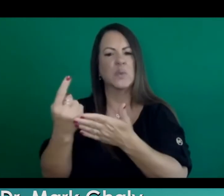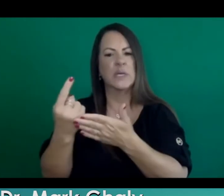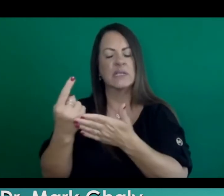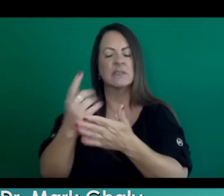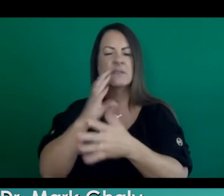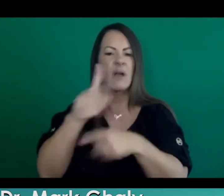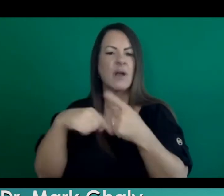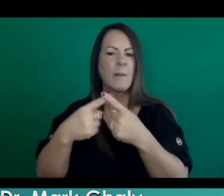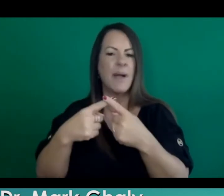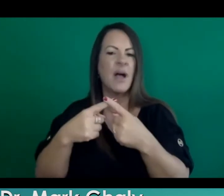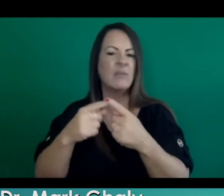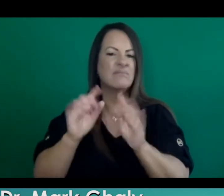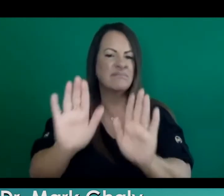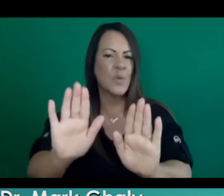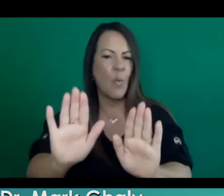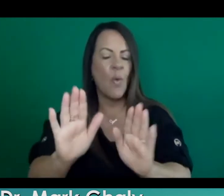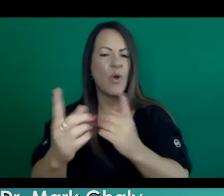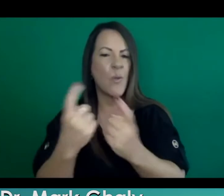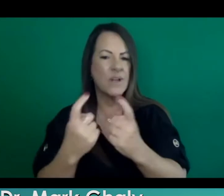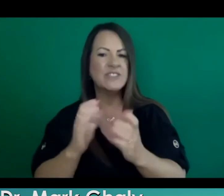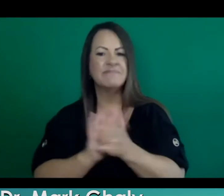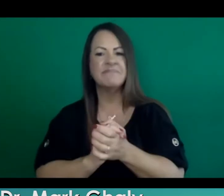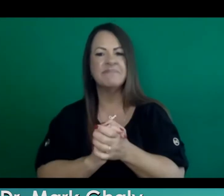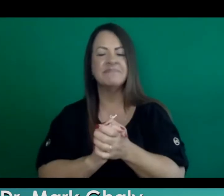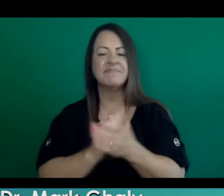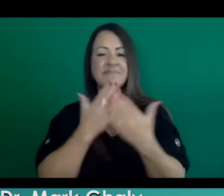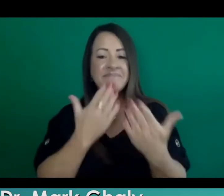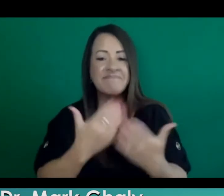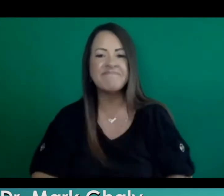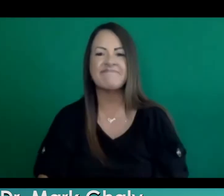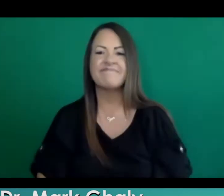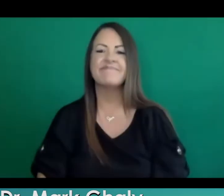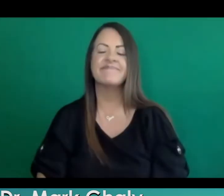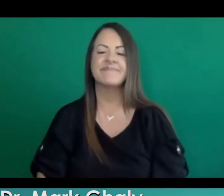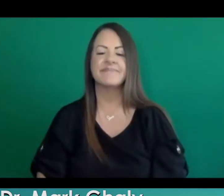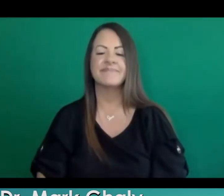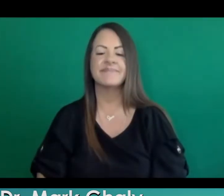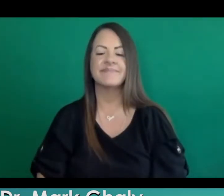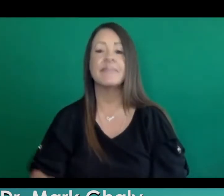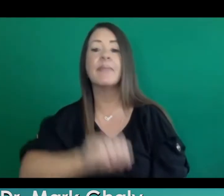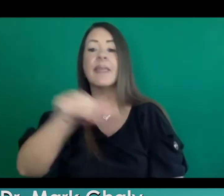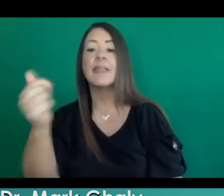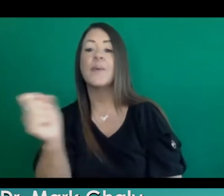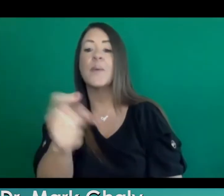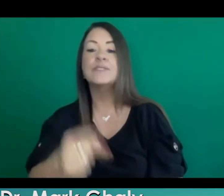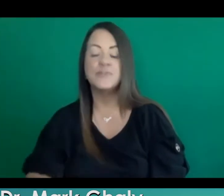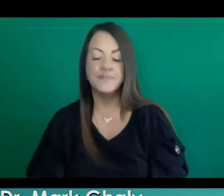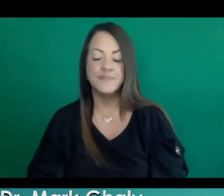parts of your question, Kathleen. But again, thanks for the question. Ana Ibarra, Cal Matters.